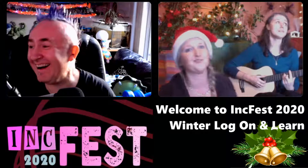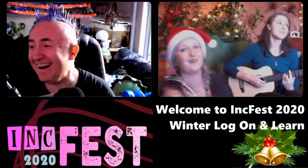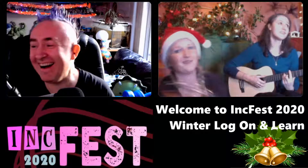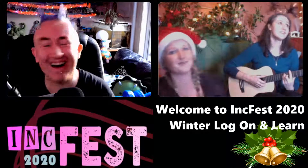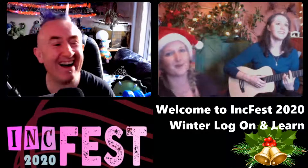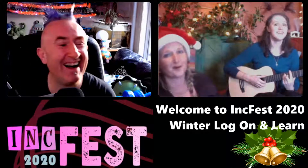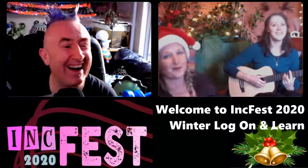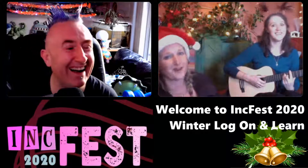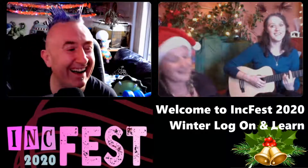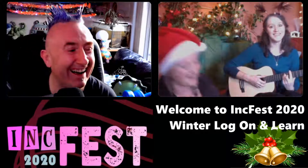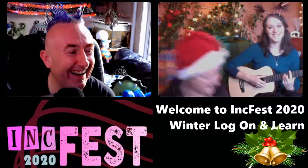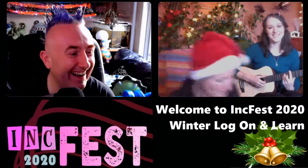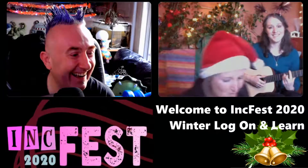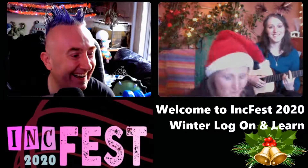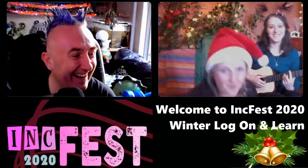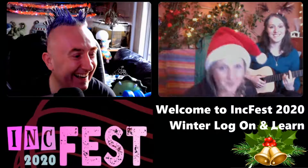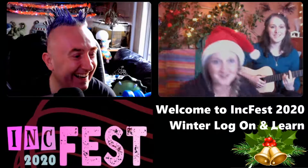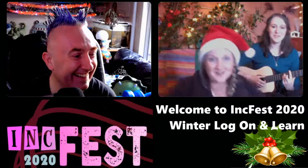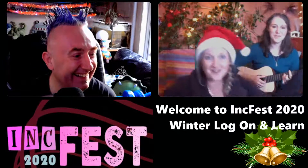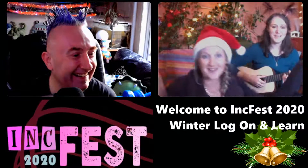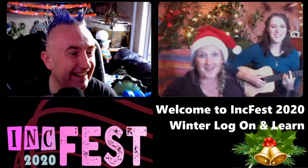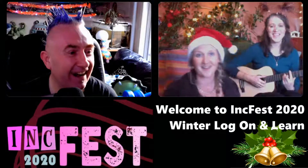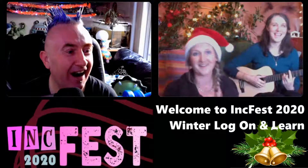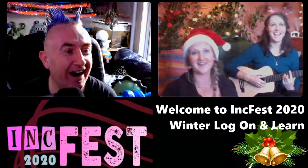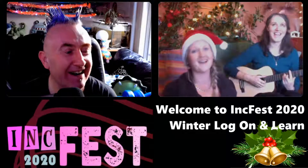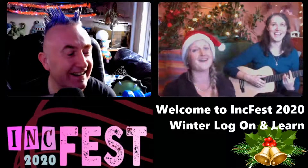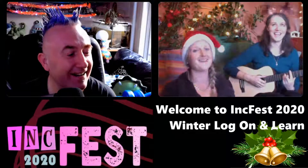this one already. What are we doing here? I do, but